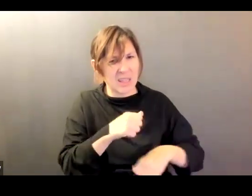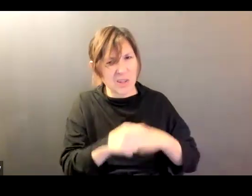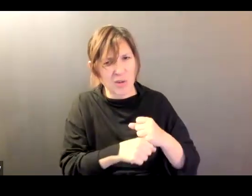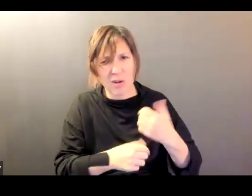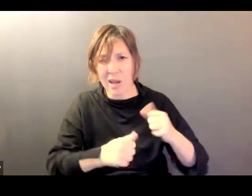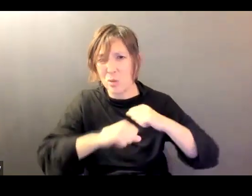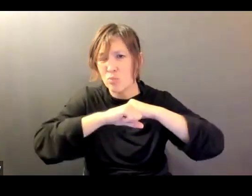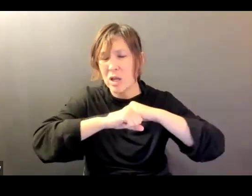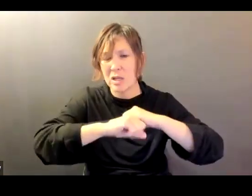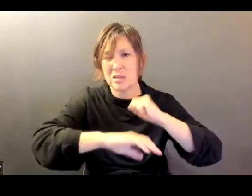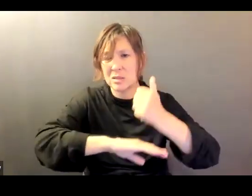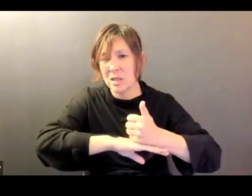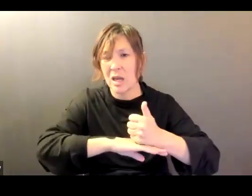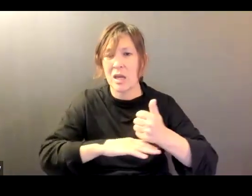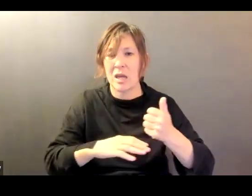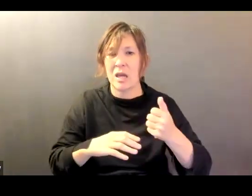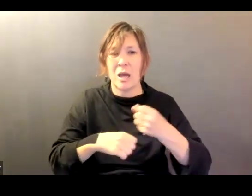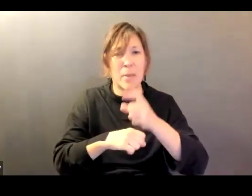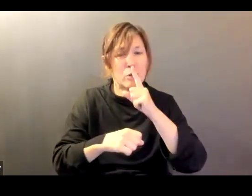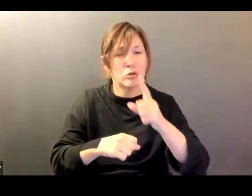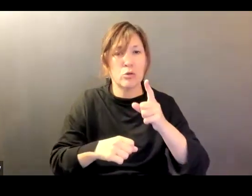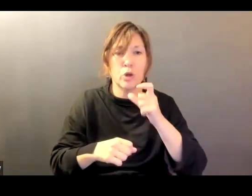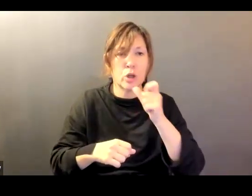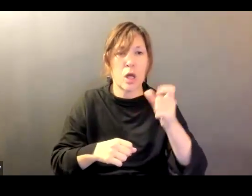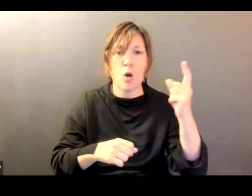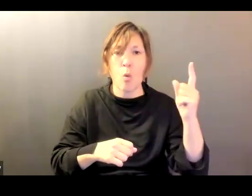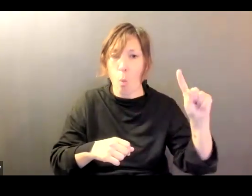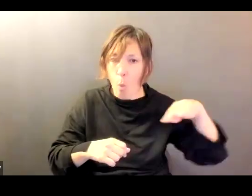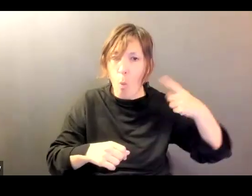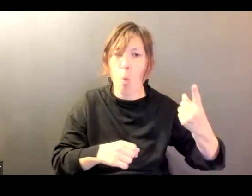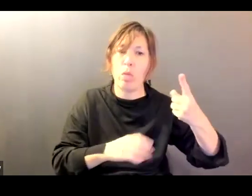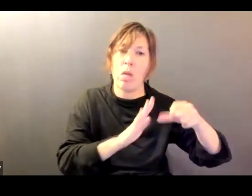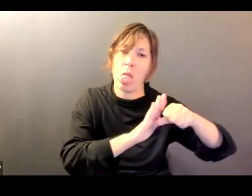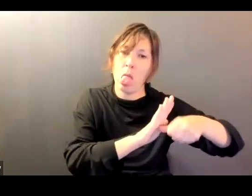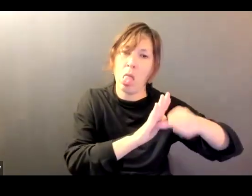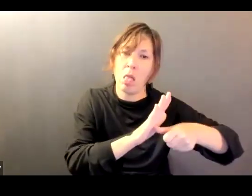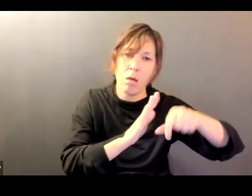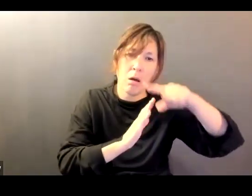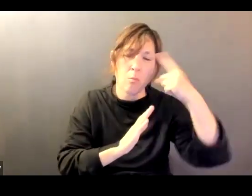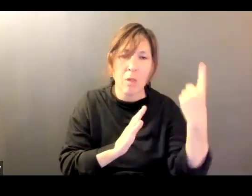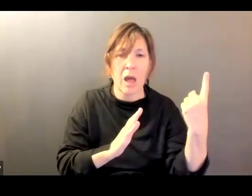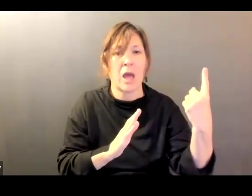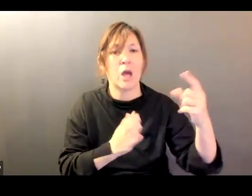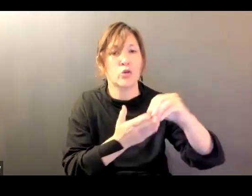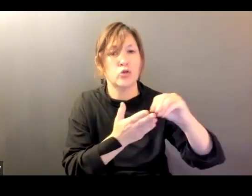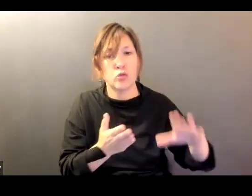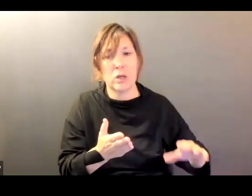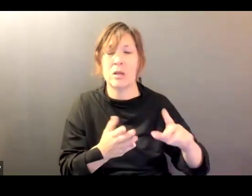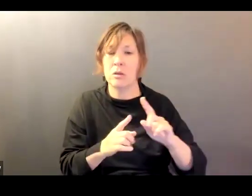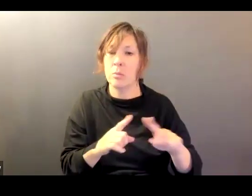prevent new over-identification and over-placement, especially at the earlier grades where trajectories become set?